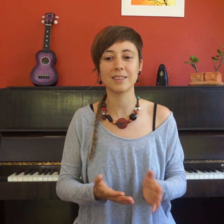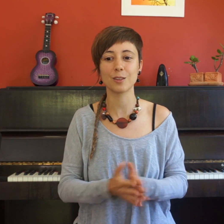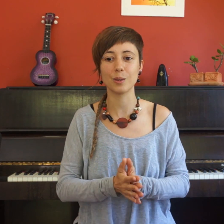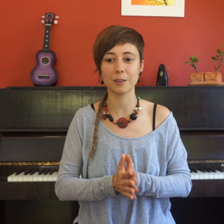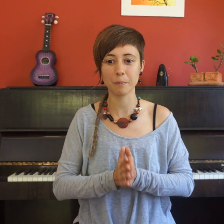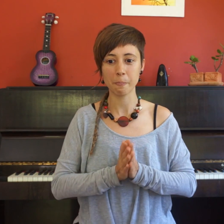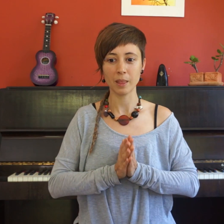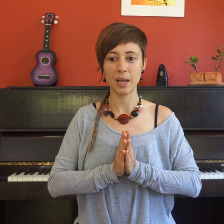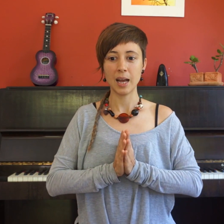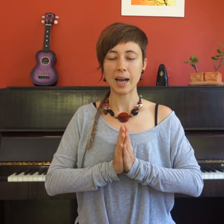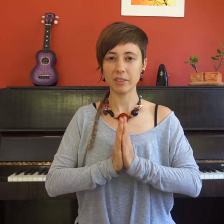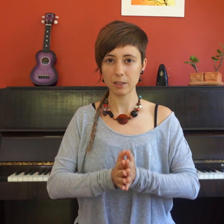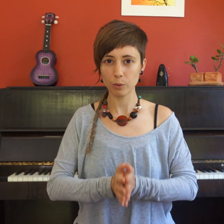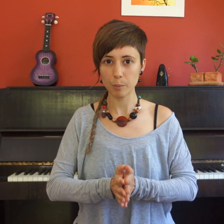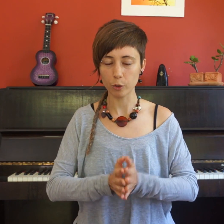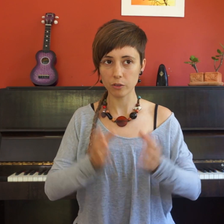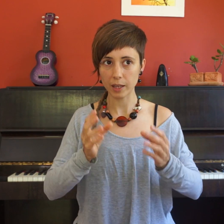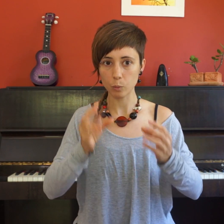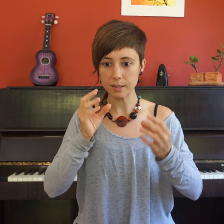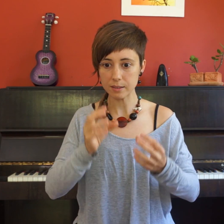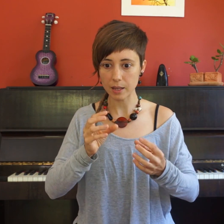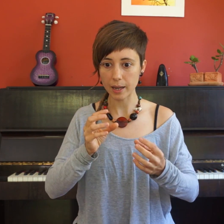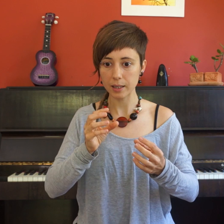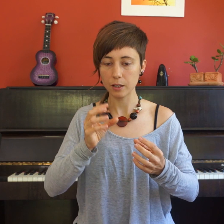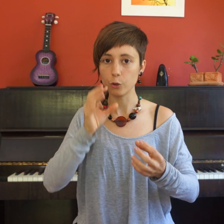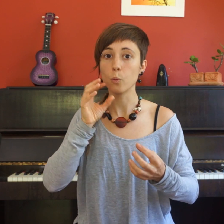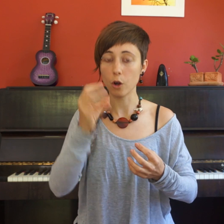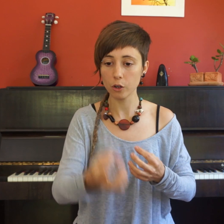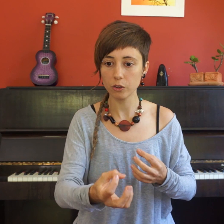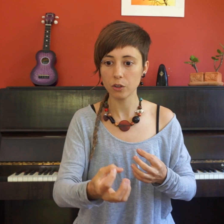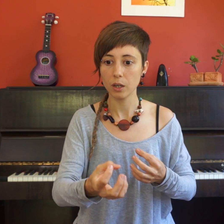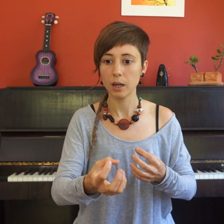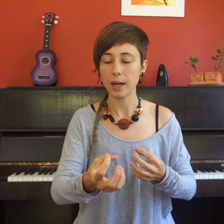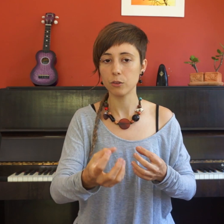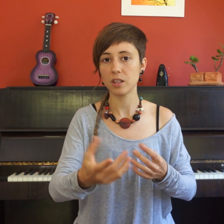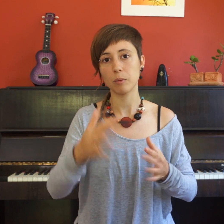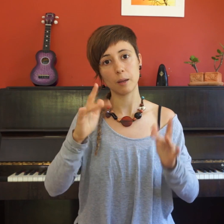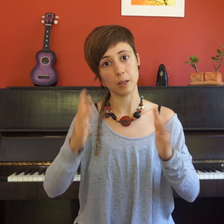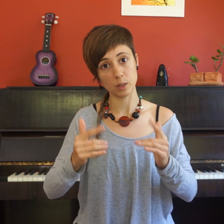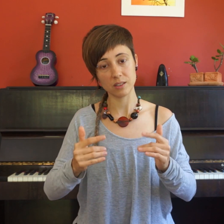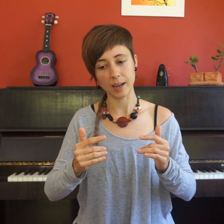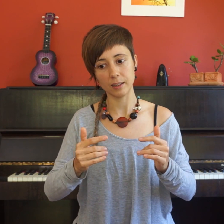as well. I think it's really important that we say the word at the same time that we sign